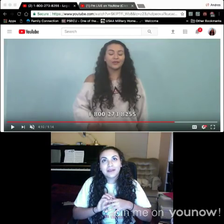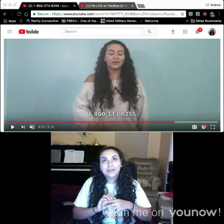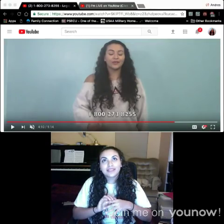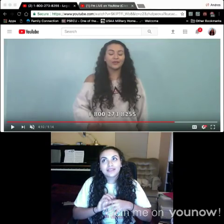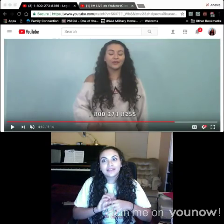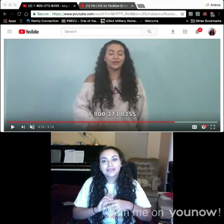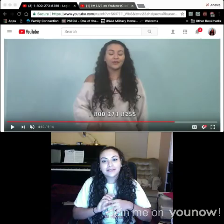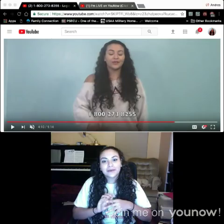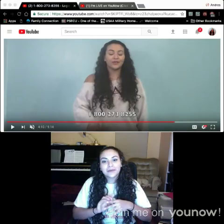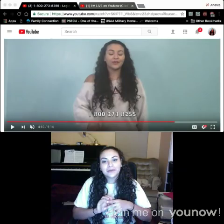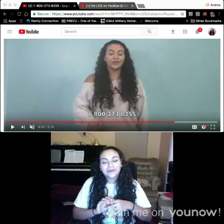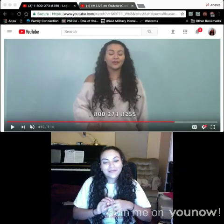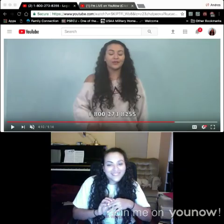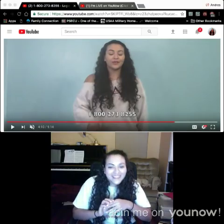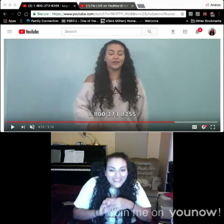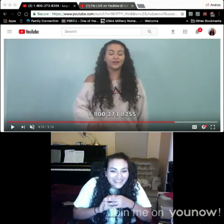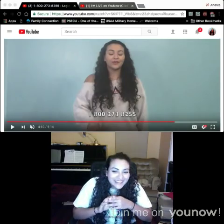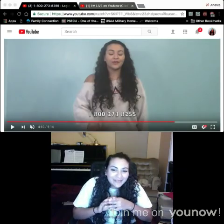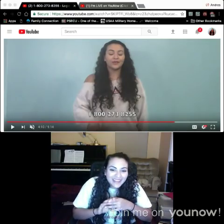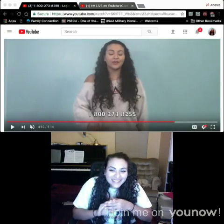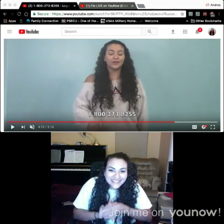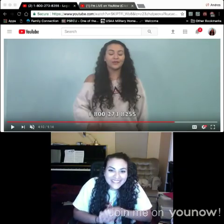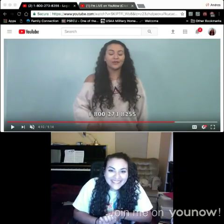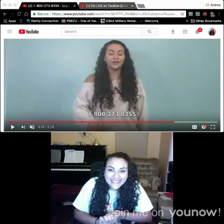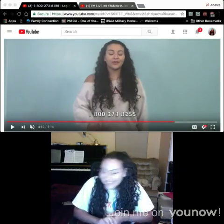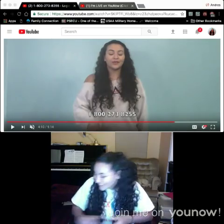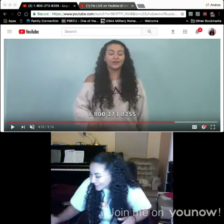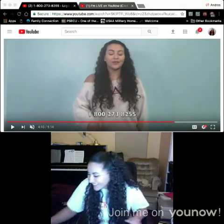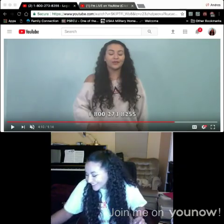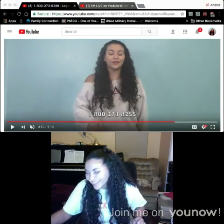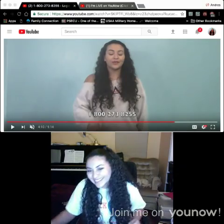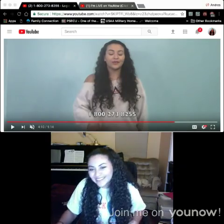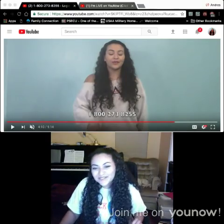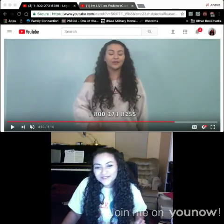spelling numbers. So, yeah, my bad.